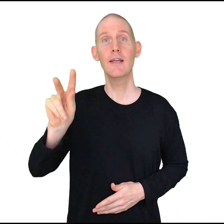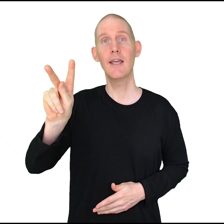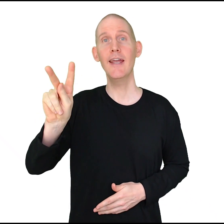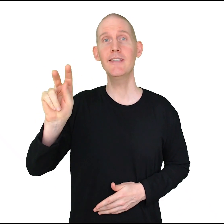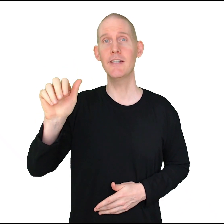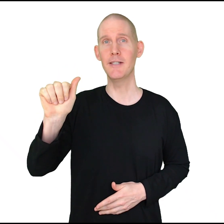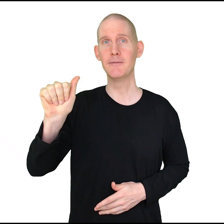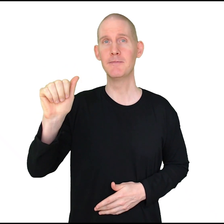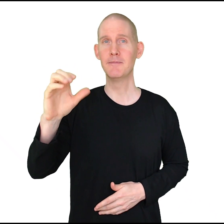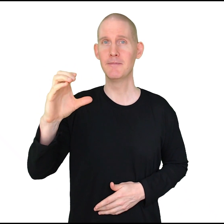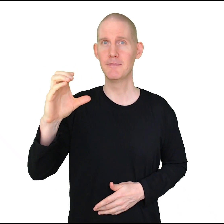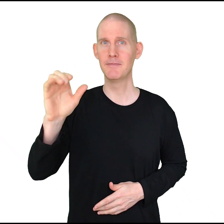KACY.